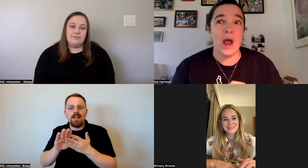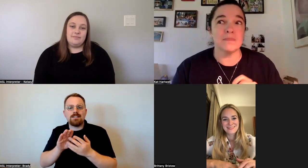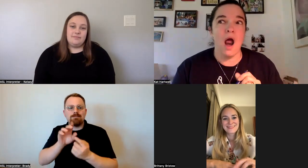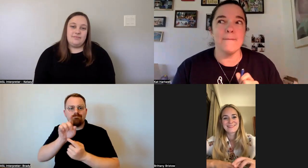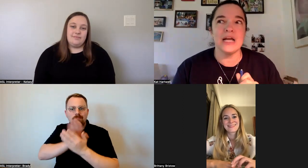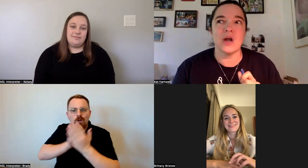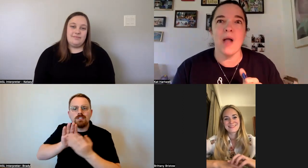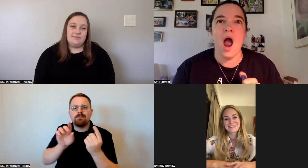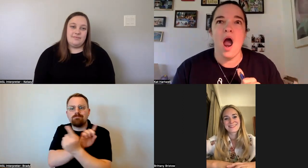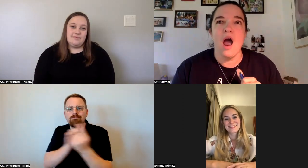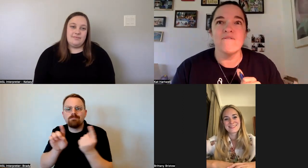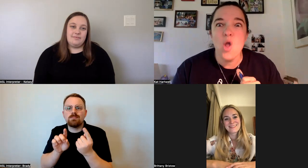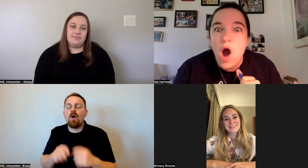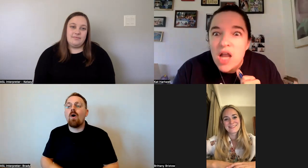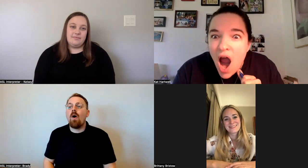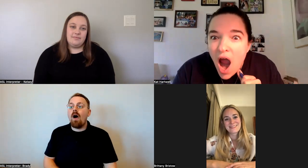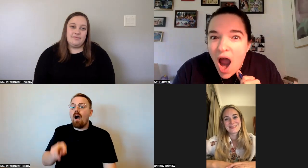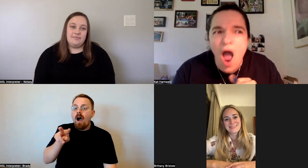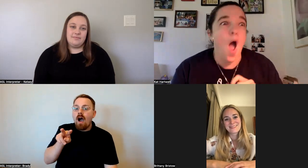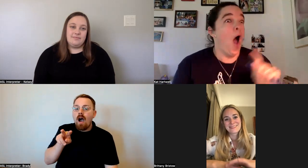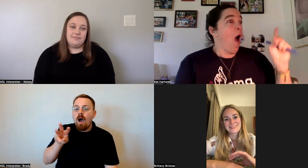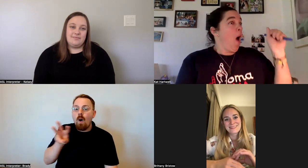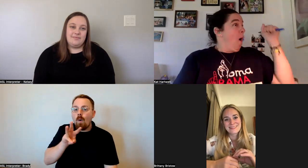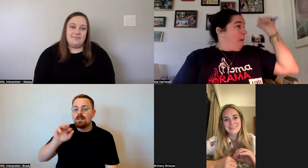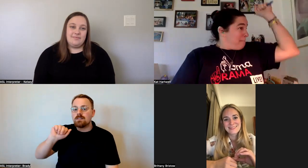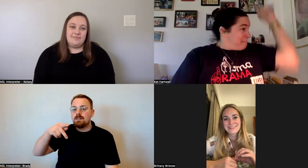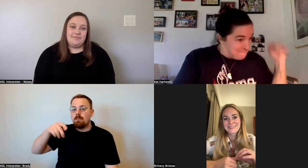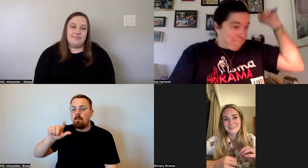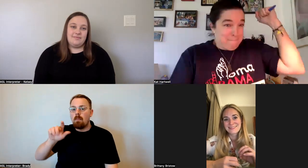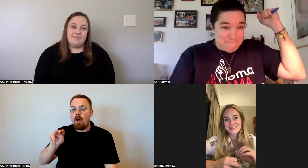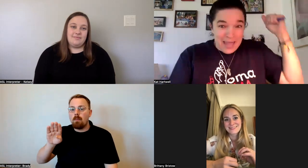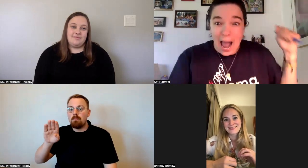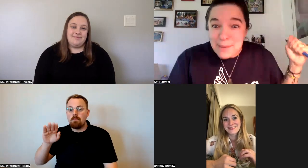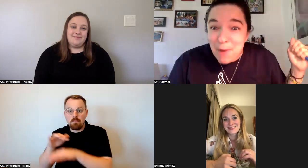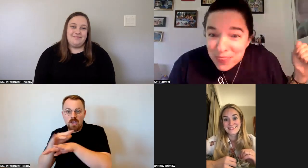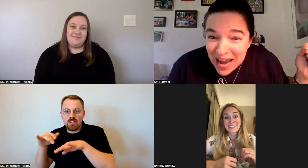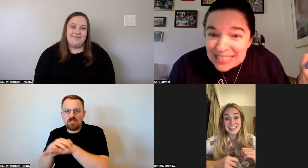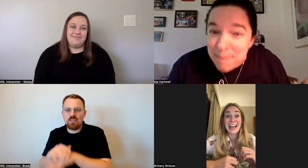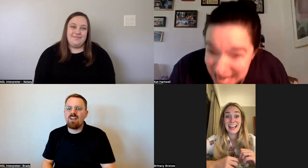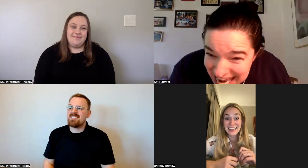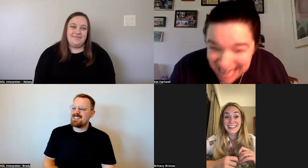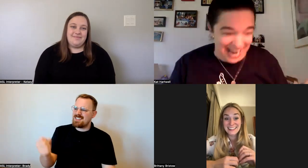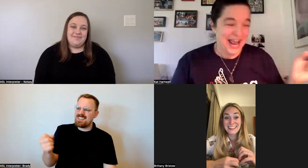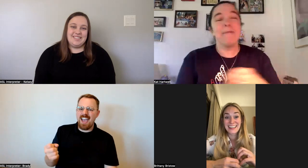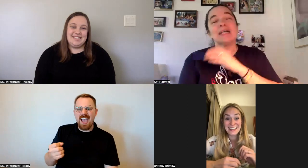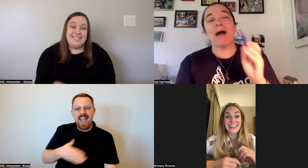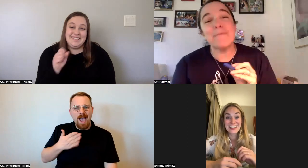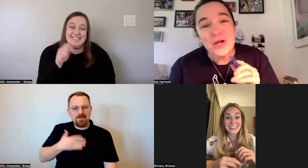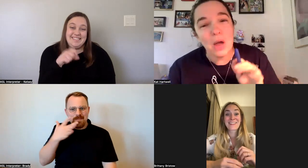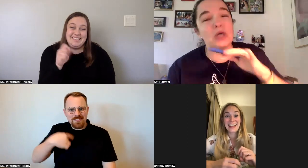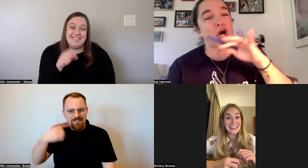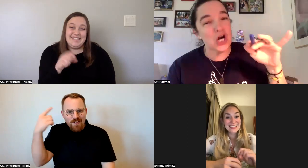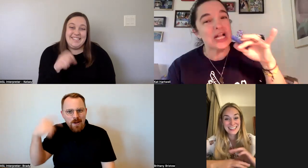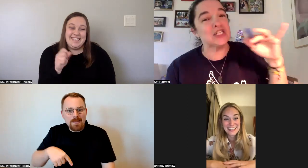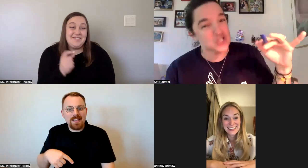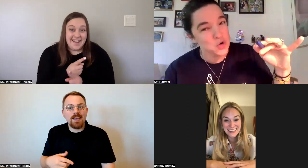found a West Palm Beach from the happy birthday to me because my